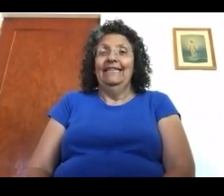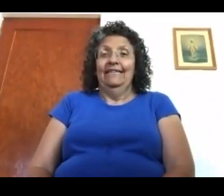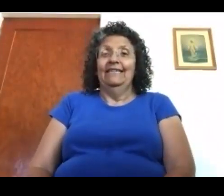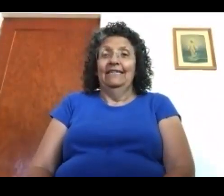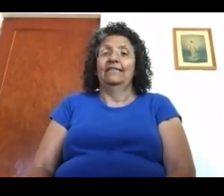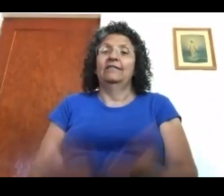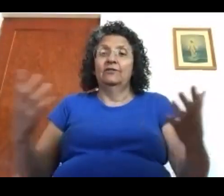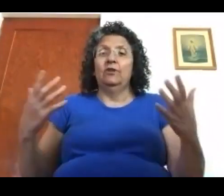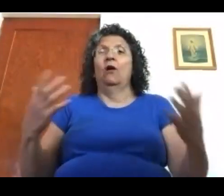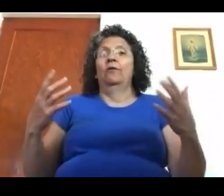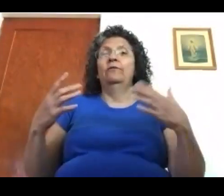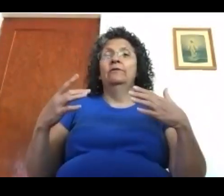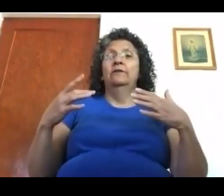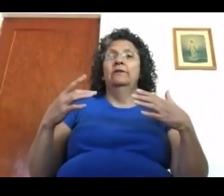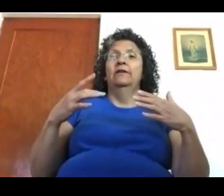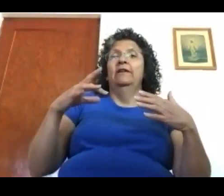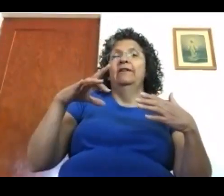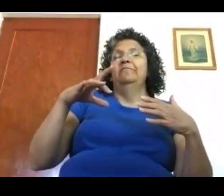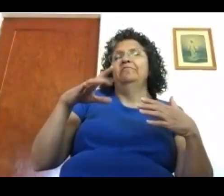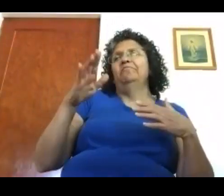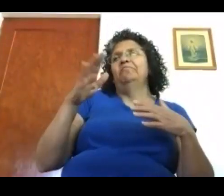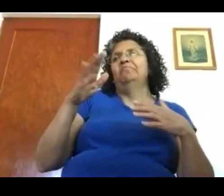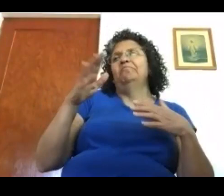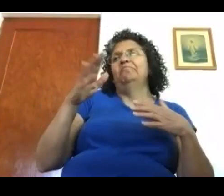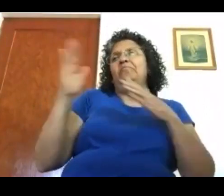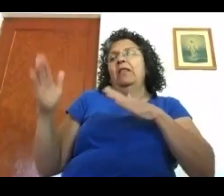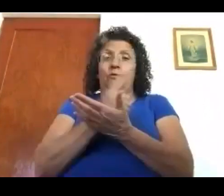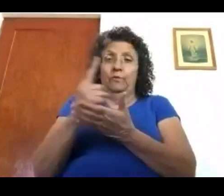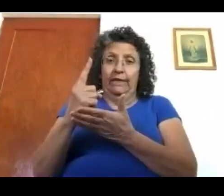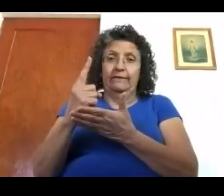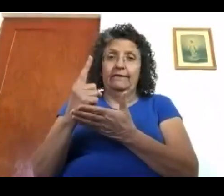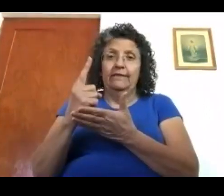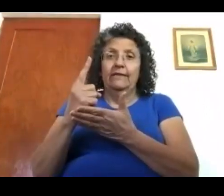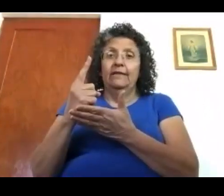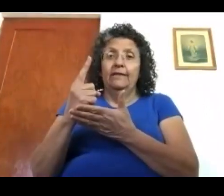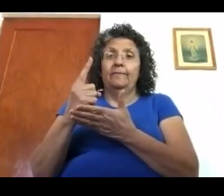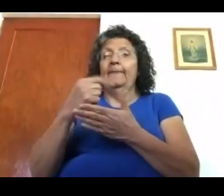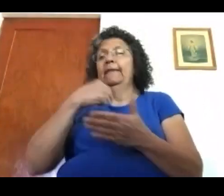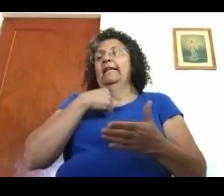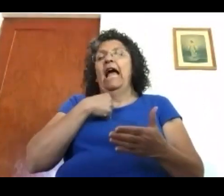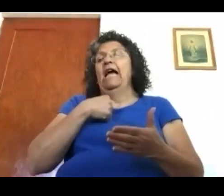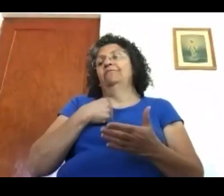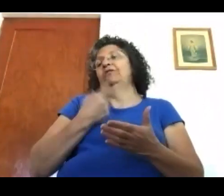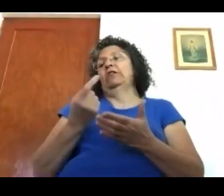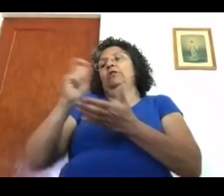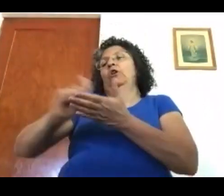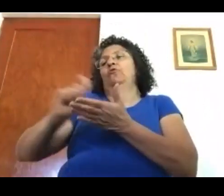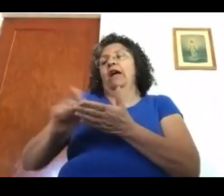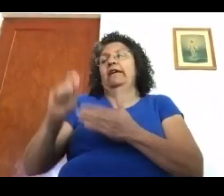between 1 week and 2 weeks. I'm going to write 10 days. Okay. So my prediction is